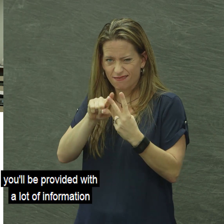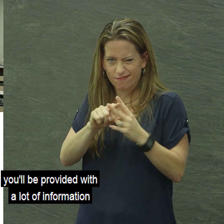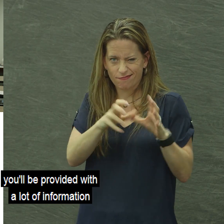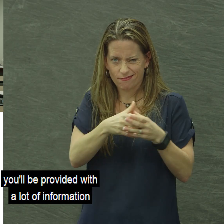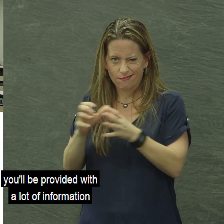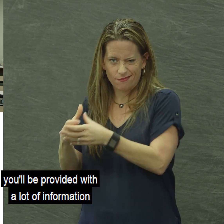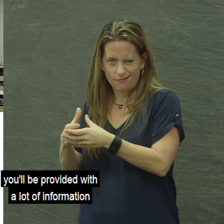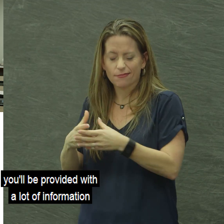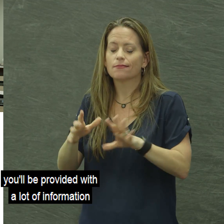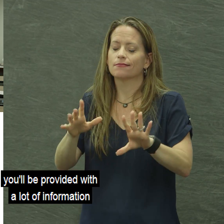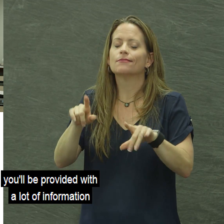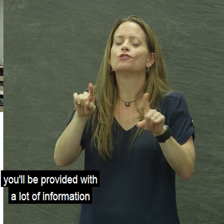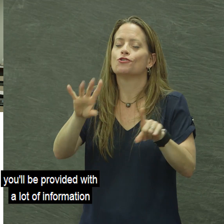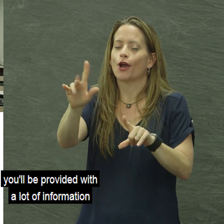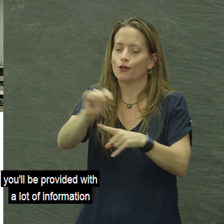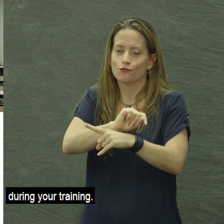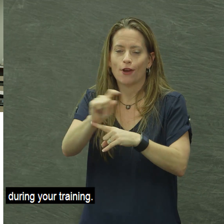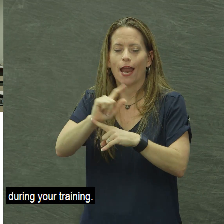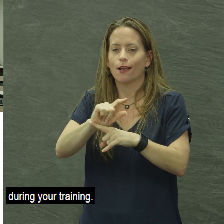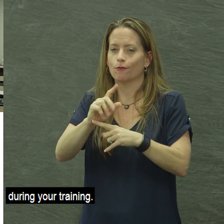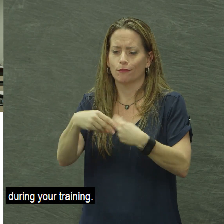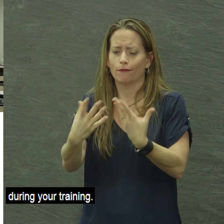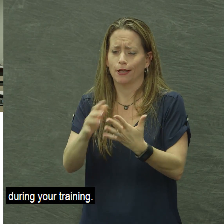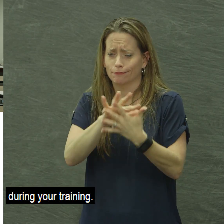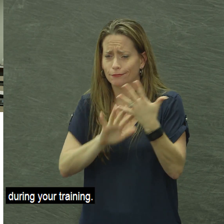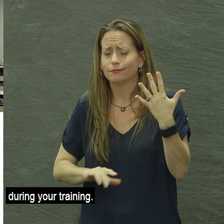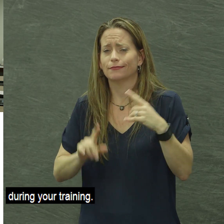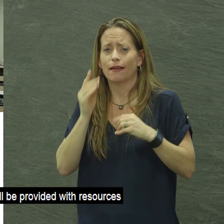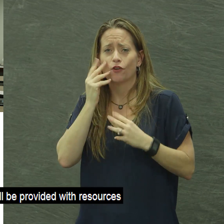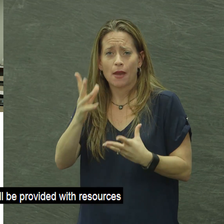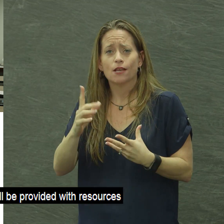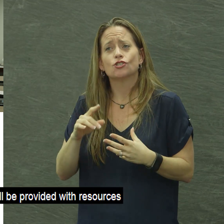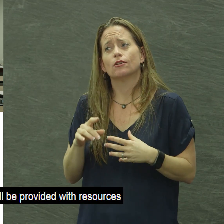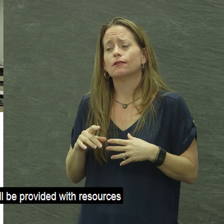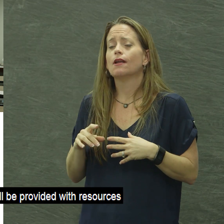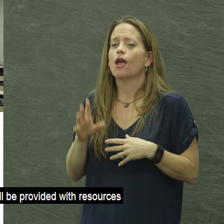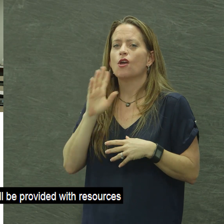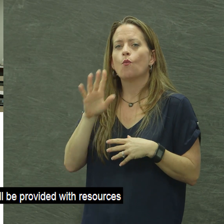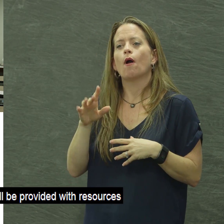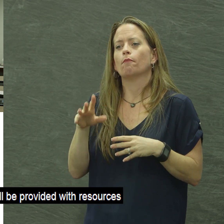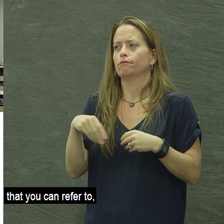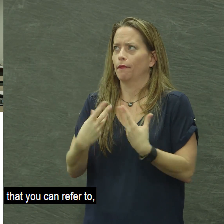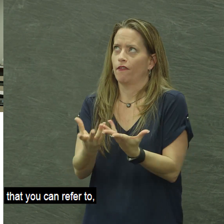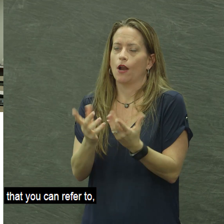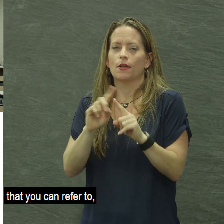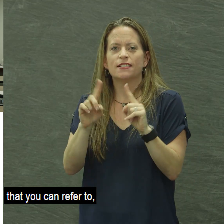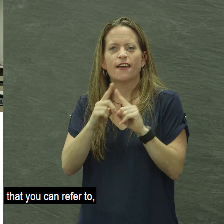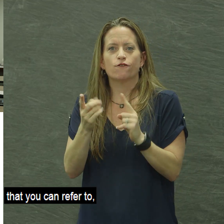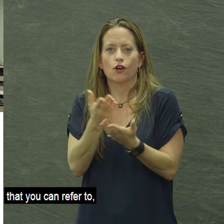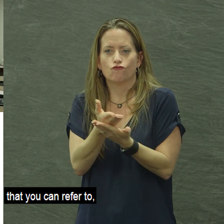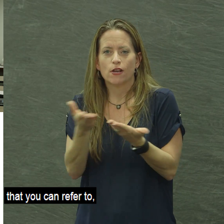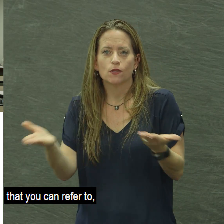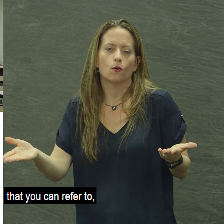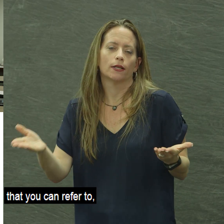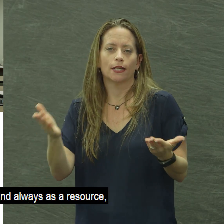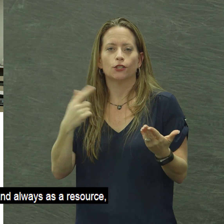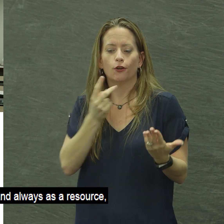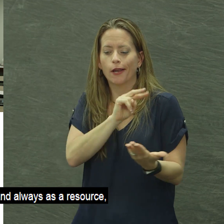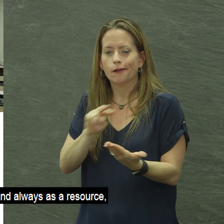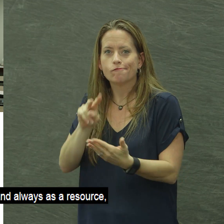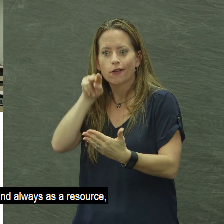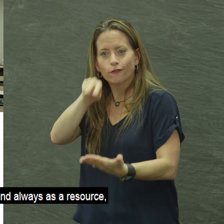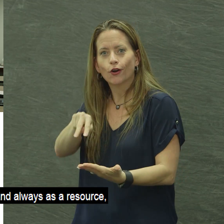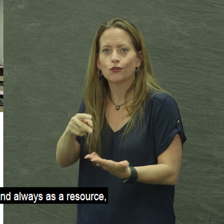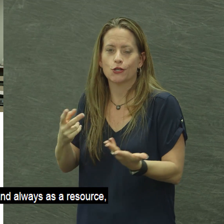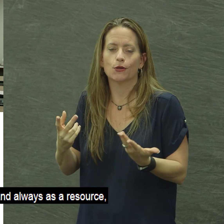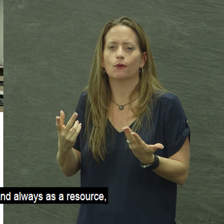be provided with a lot of information during your training. You'll be provided with resources that you can refer to,